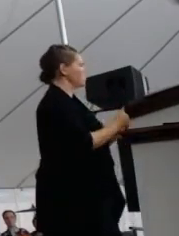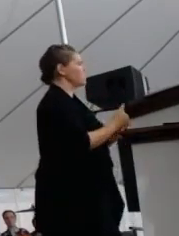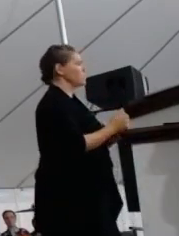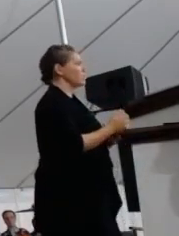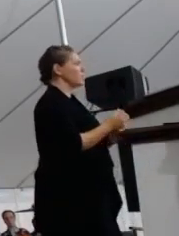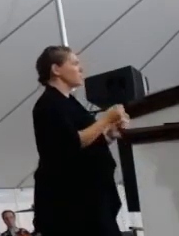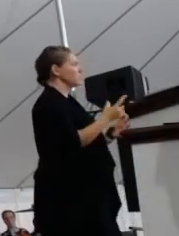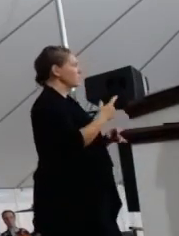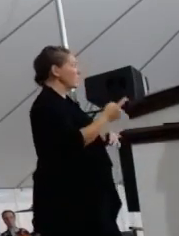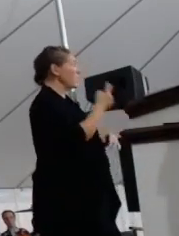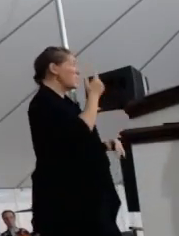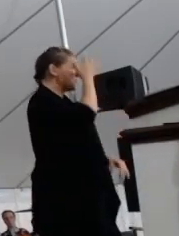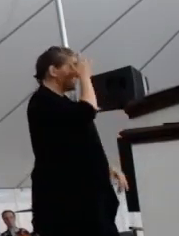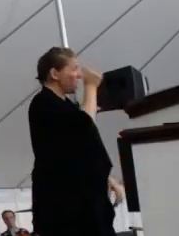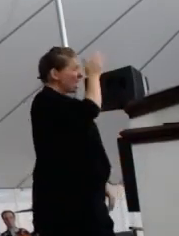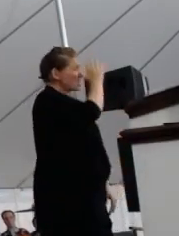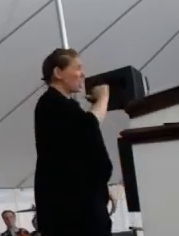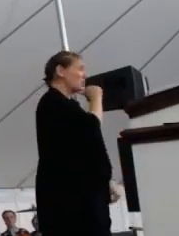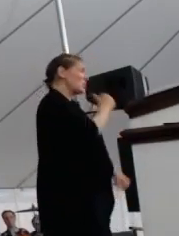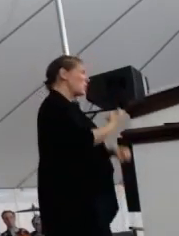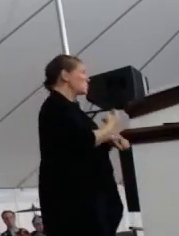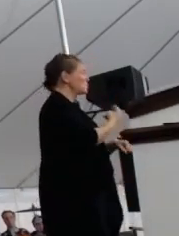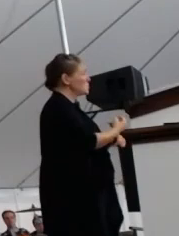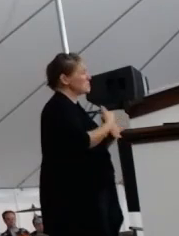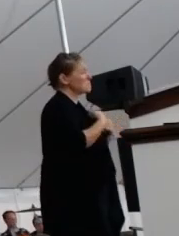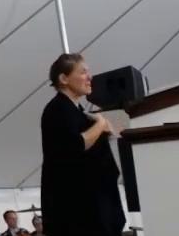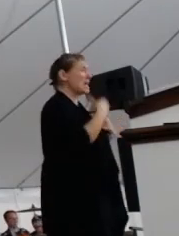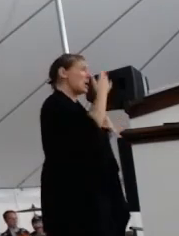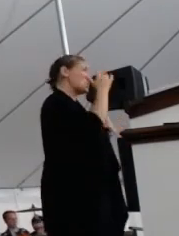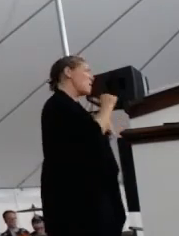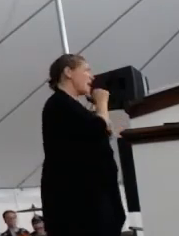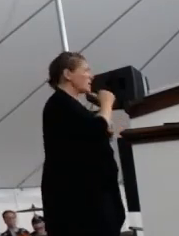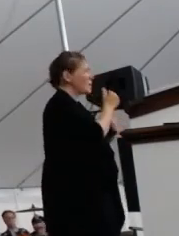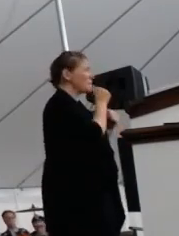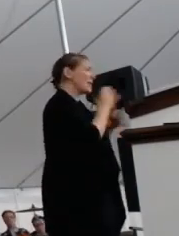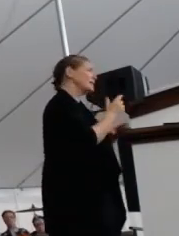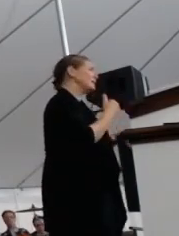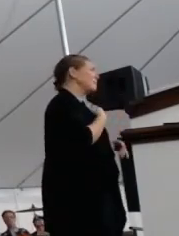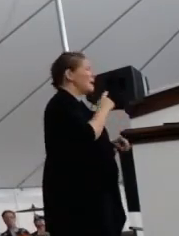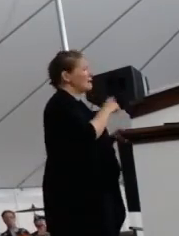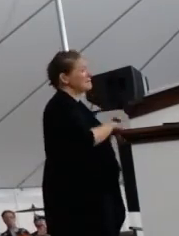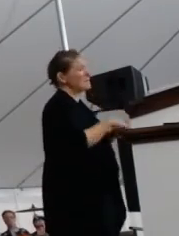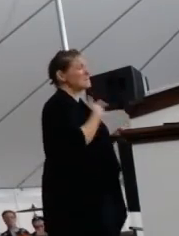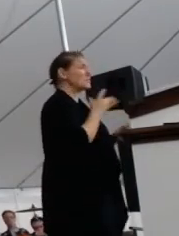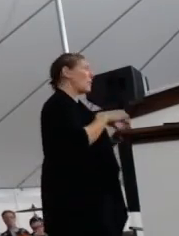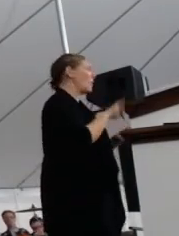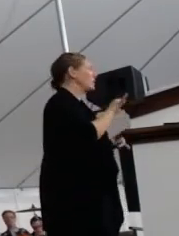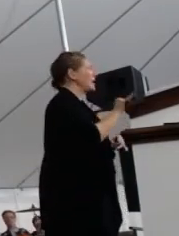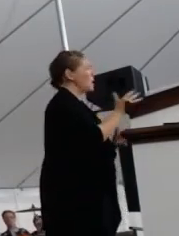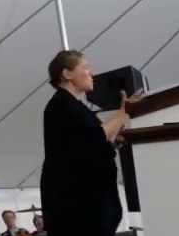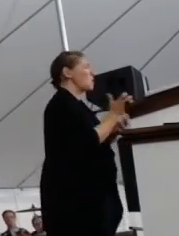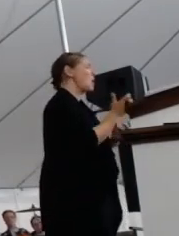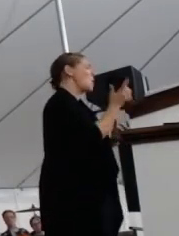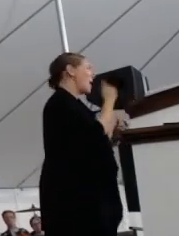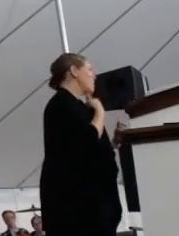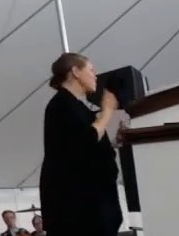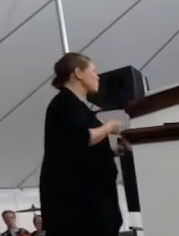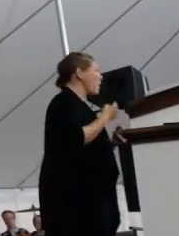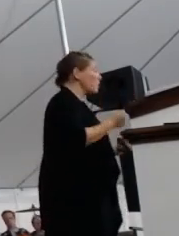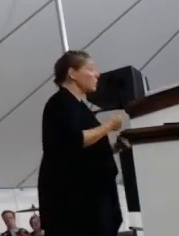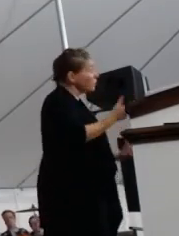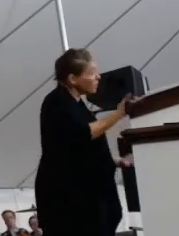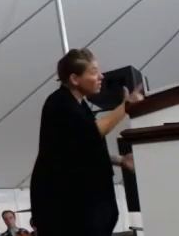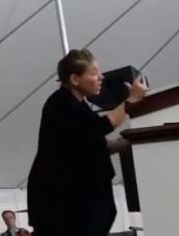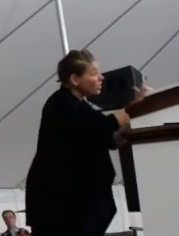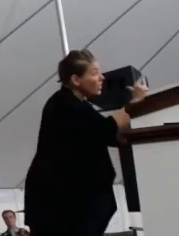wondering, why doesn't God use me? Why doesn't God bless me? Why can't I feel the Holy Ghost like I want to? Why do I struggle so? It's the law of the